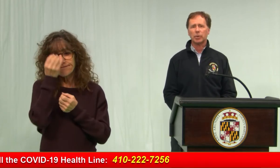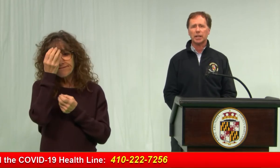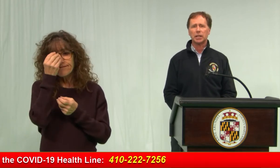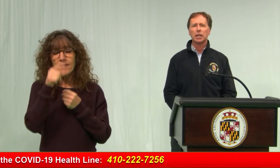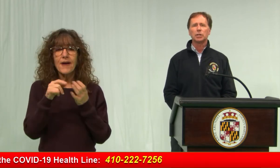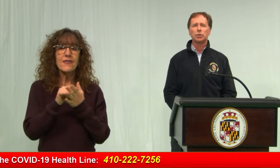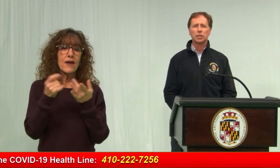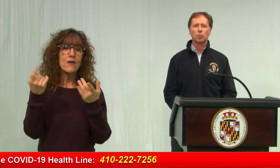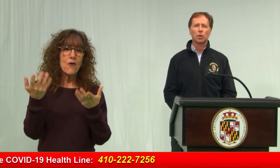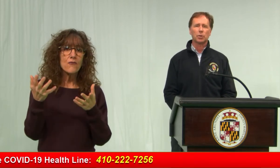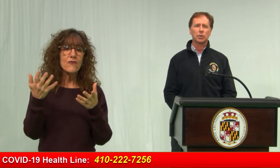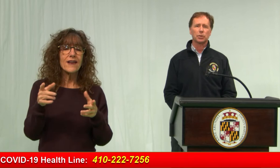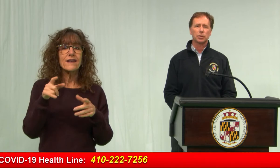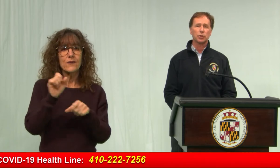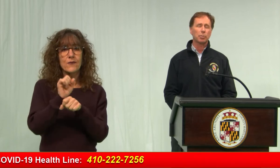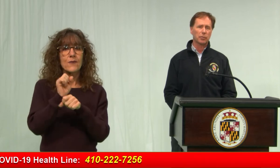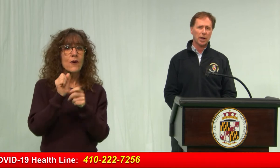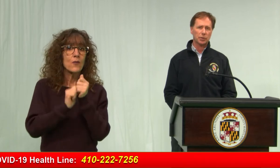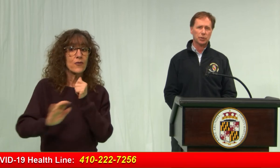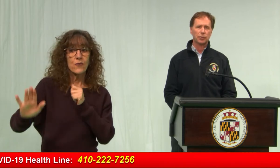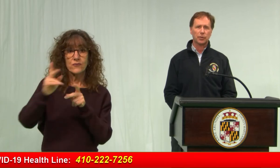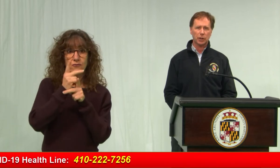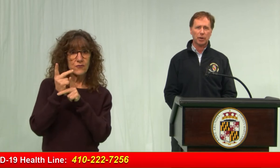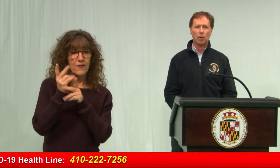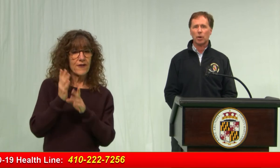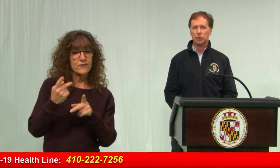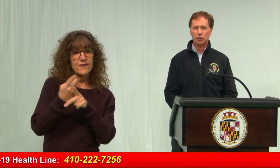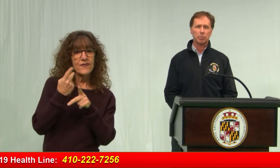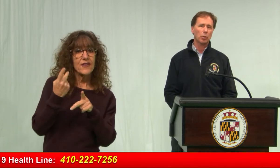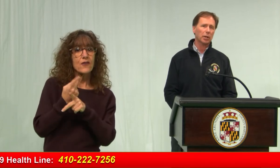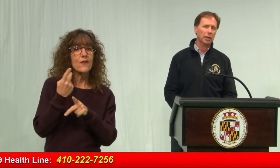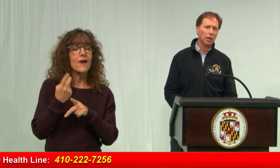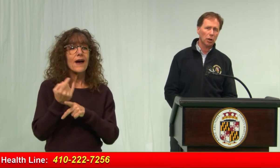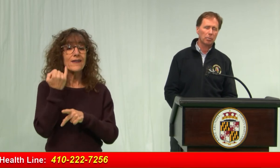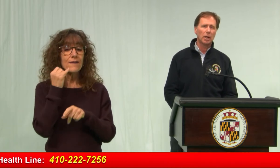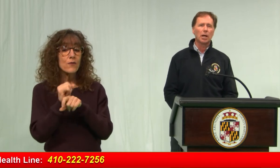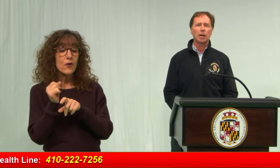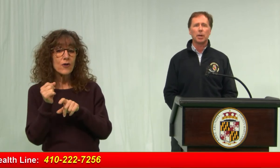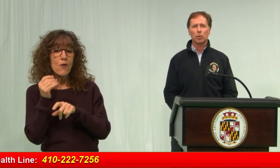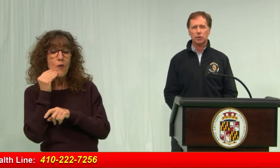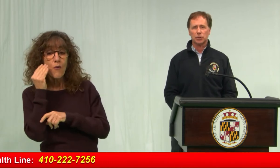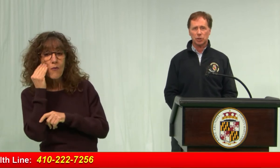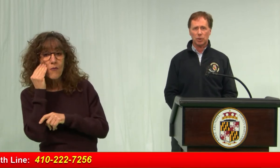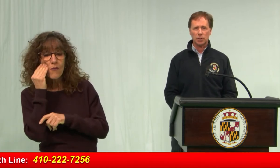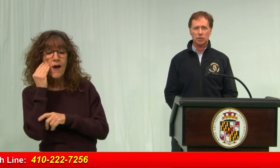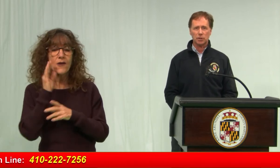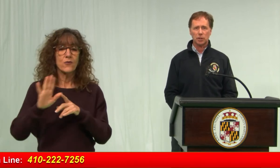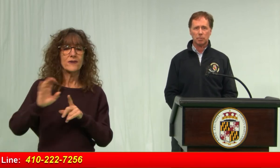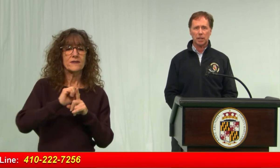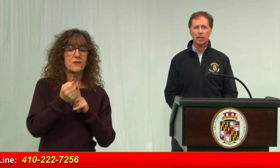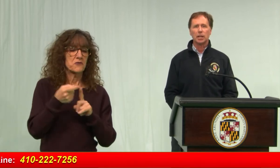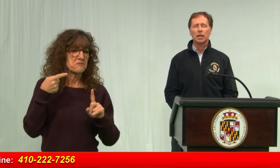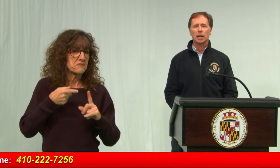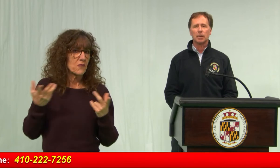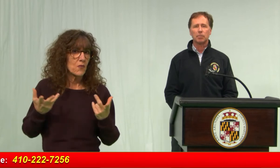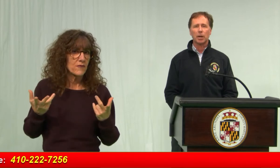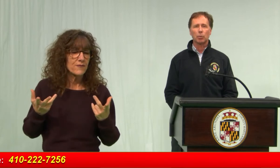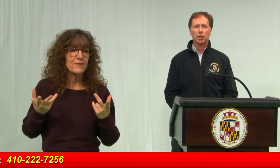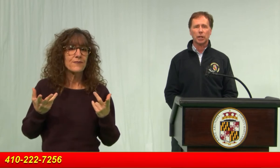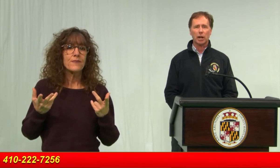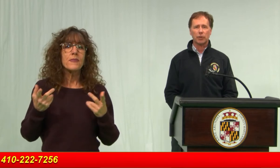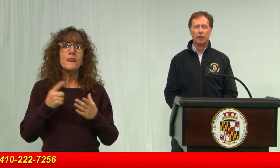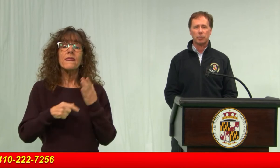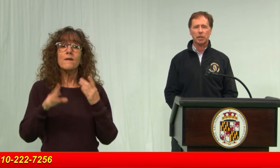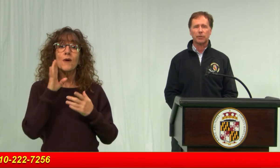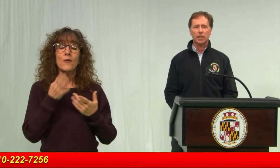about this already. You need to work with your supervisors to figure out whether you're going to be working at home and what your situation is going to be. But